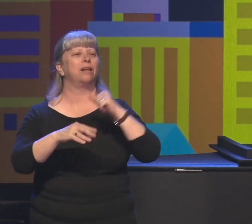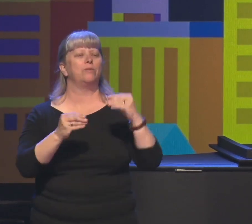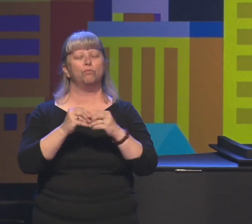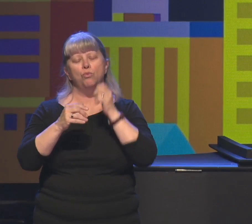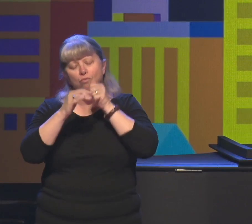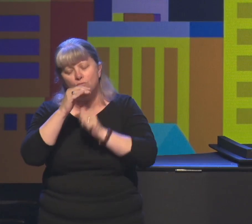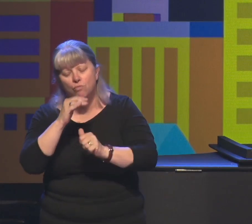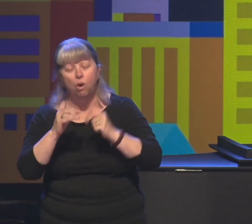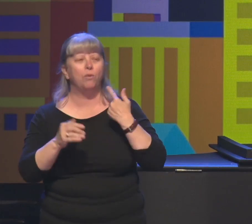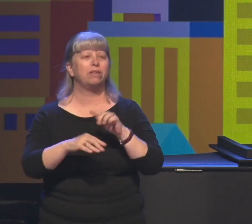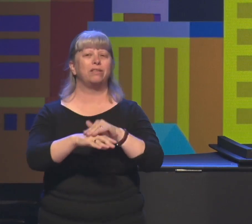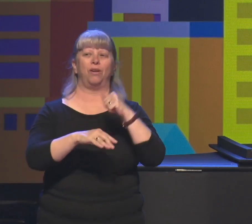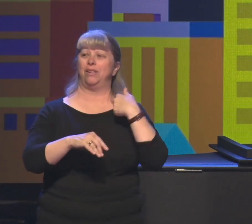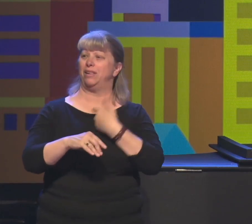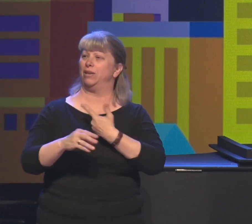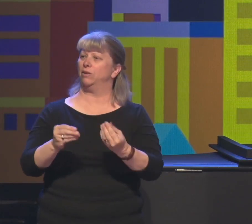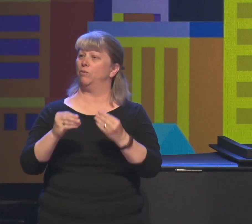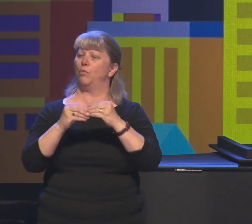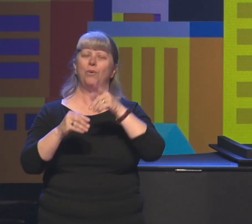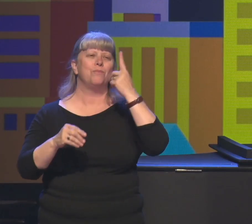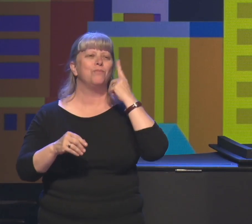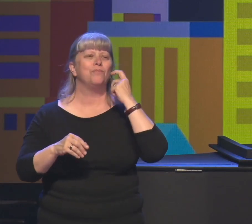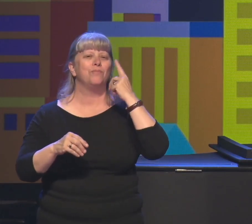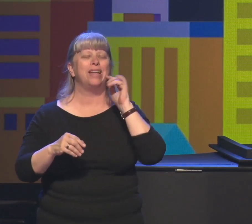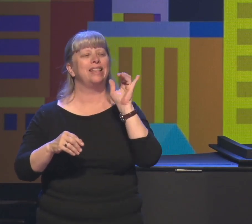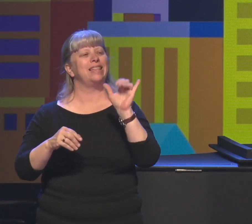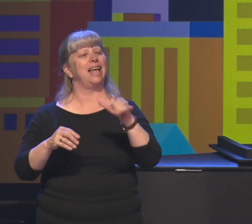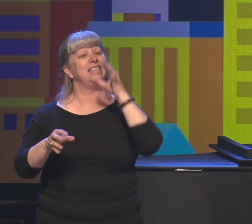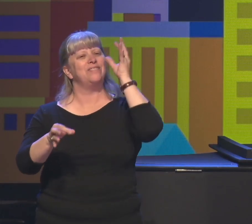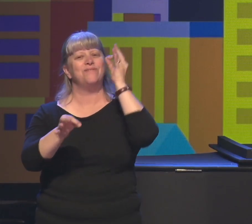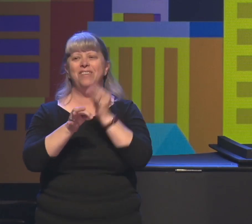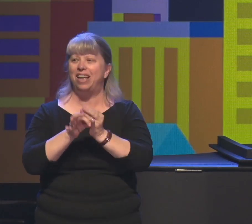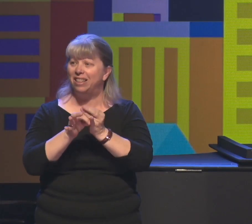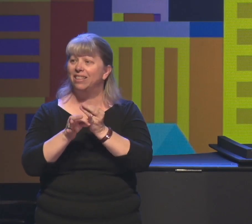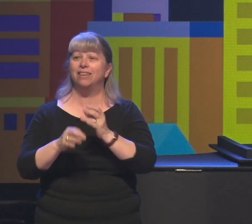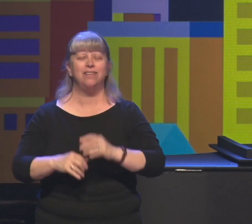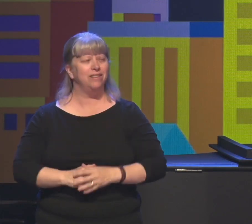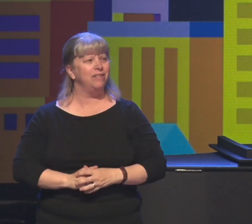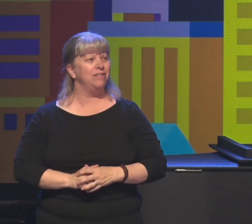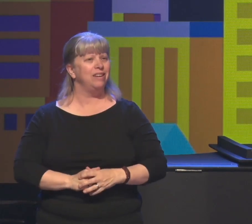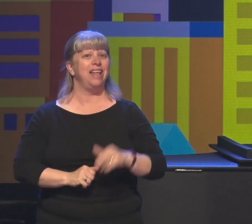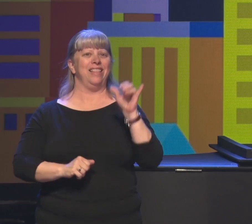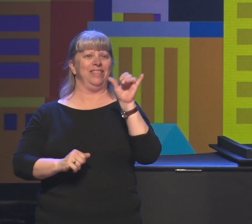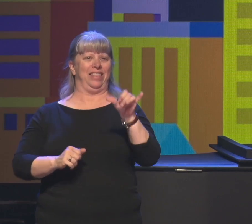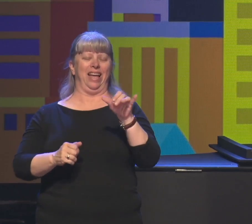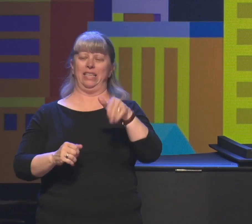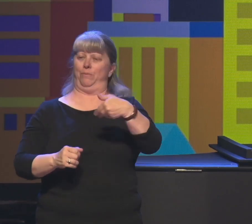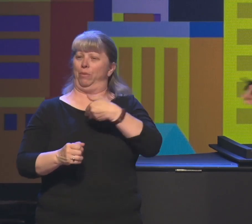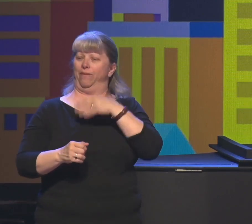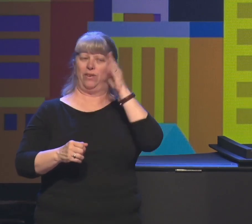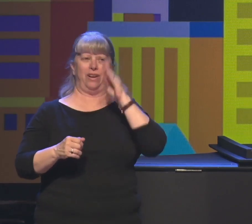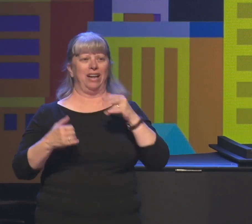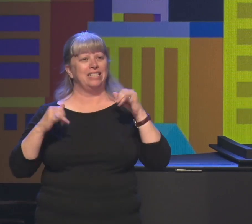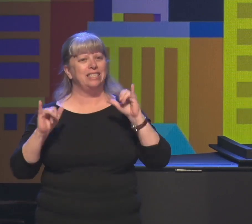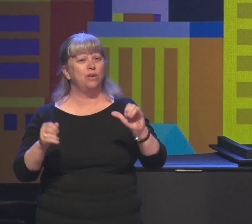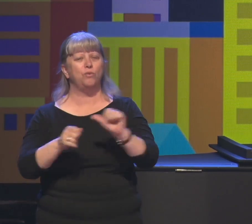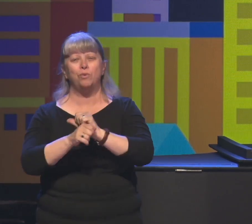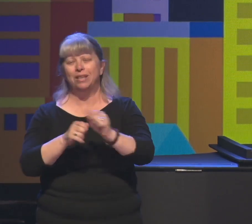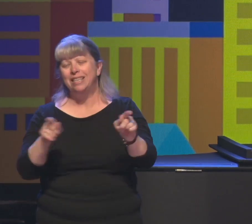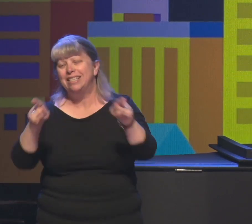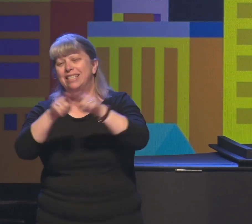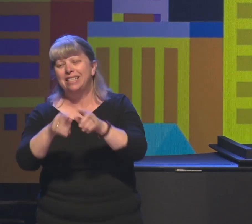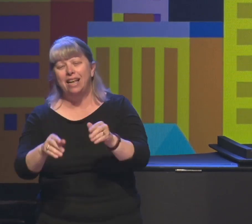humility, always calling us into more mystery, because that's where faith is. That's the Spirit of God still at work. The same